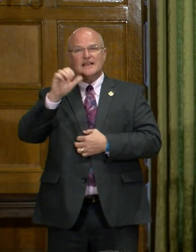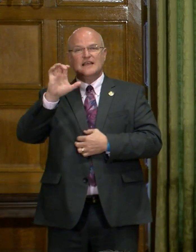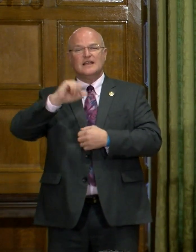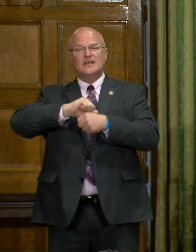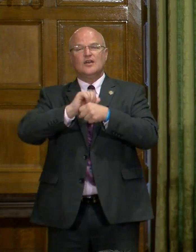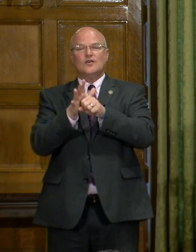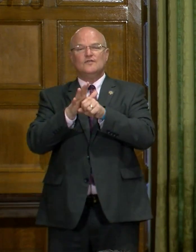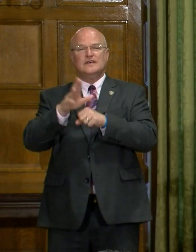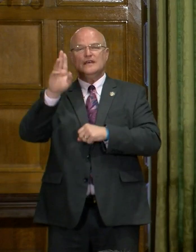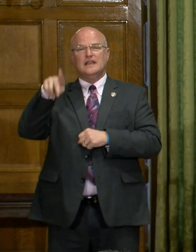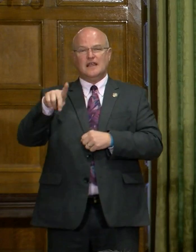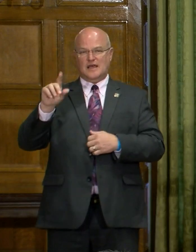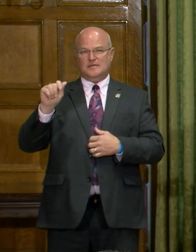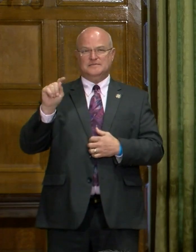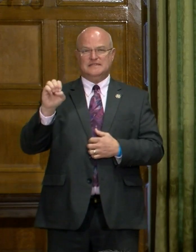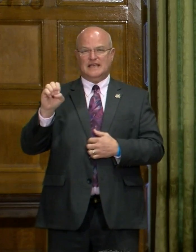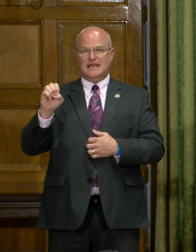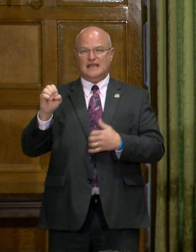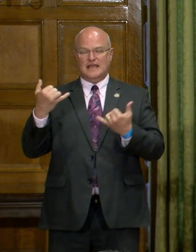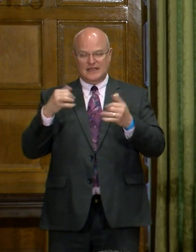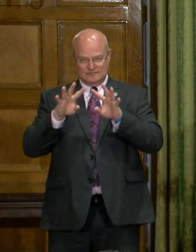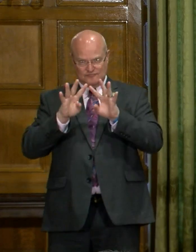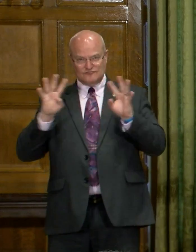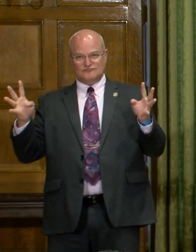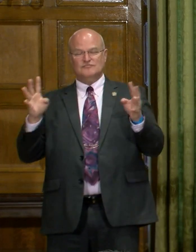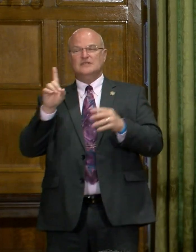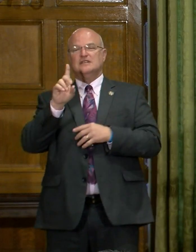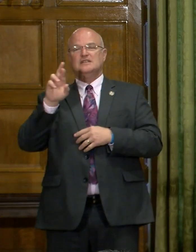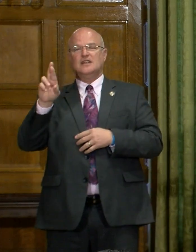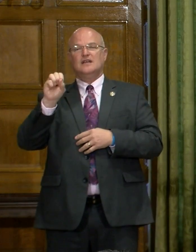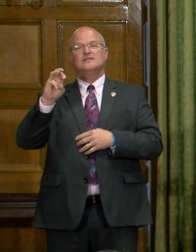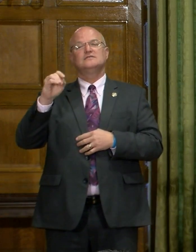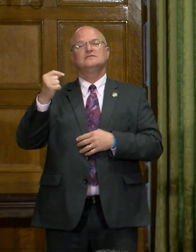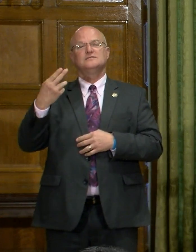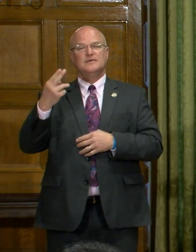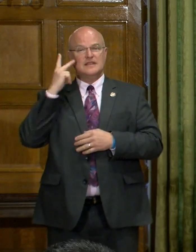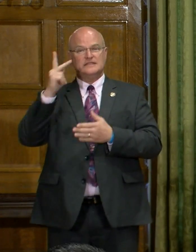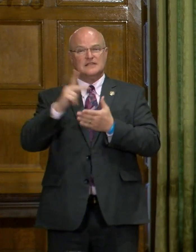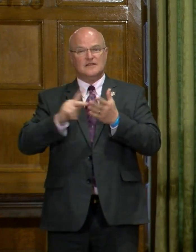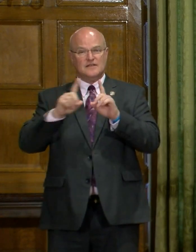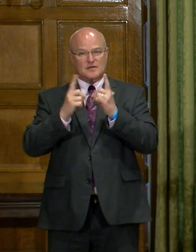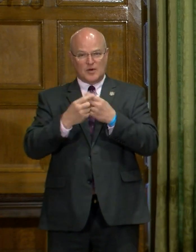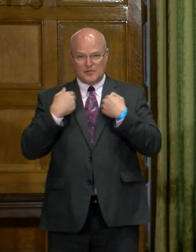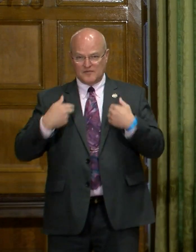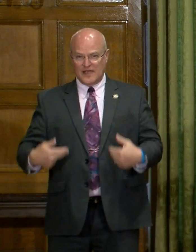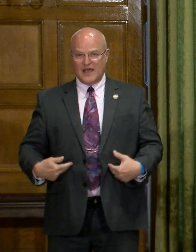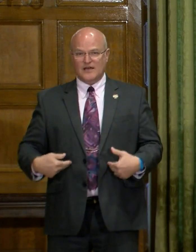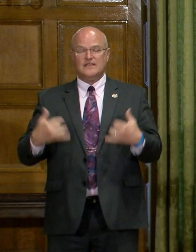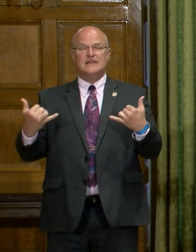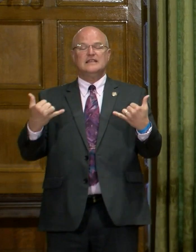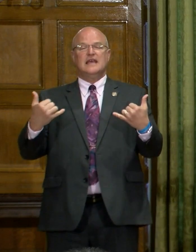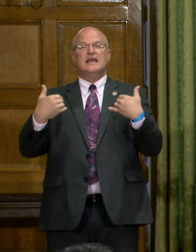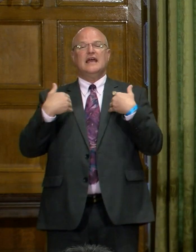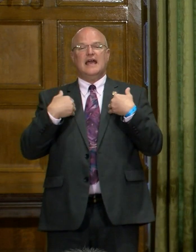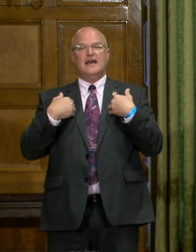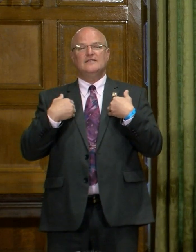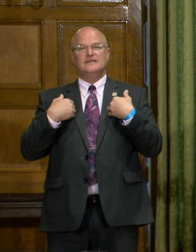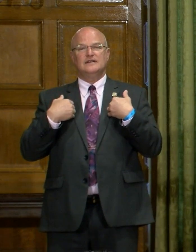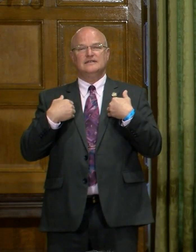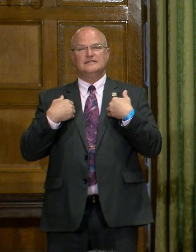COVID-19 update. I'm joined as usual by Dr. Smith, our Secretary of the Department of Health. Today we